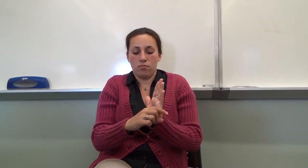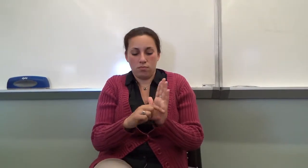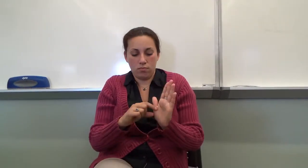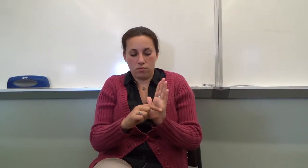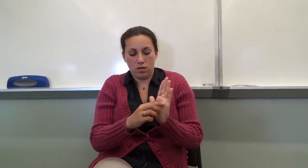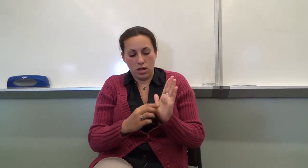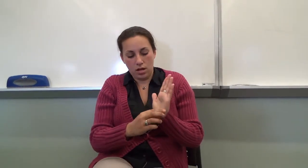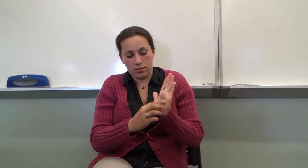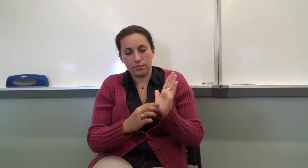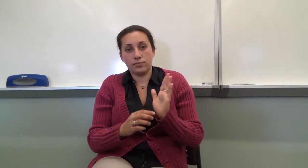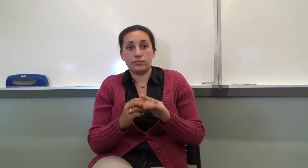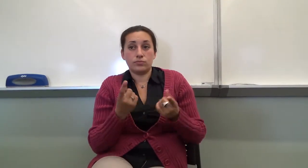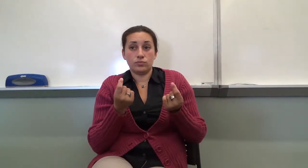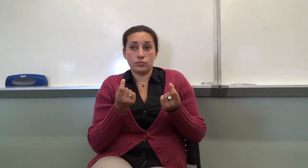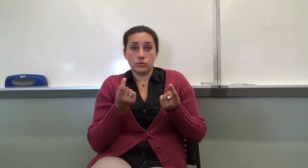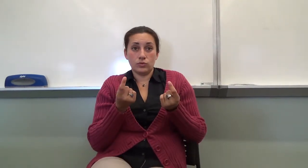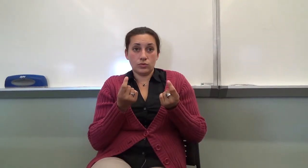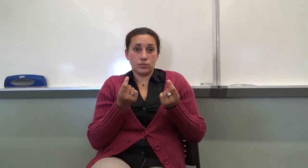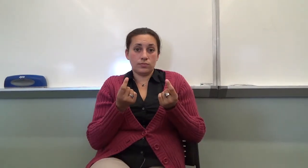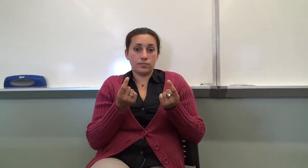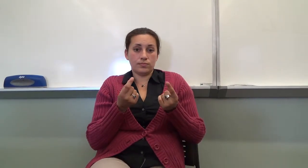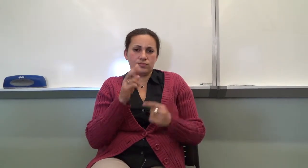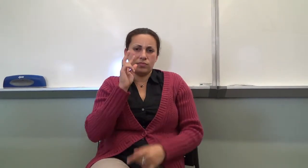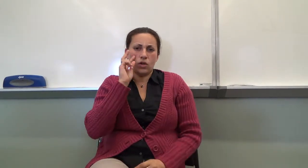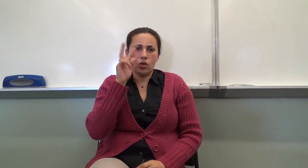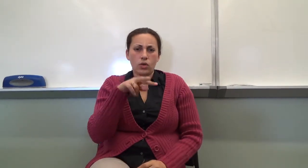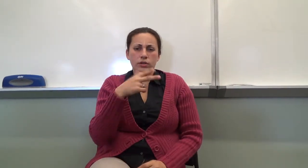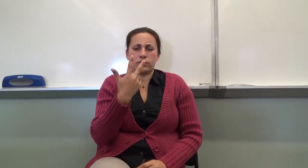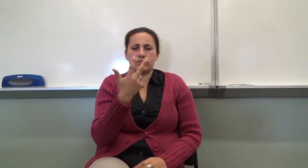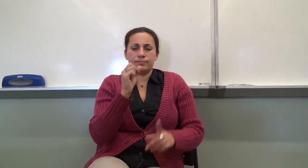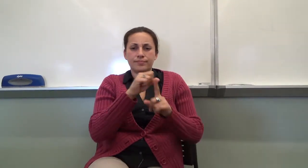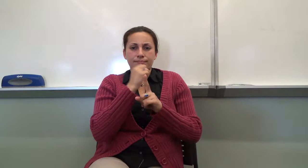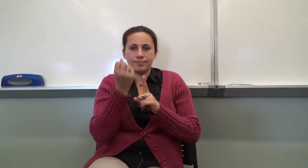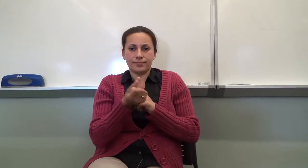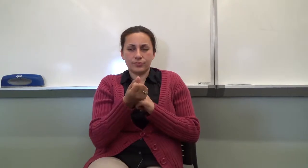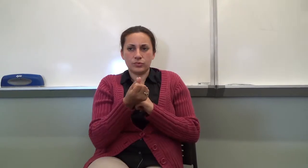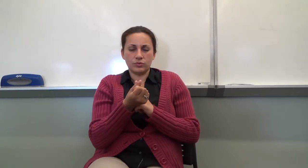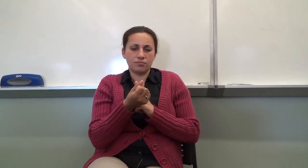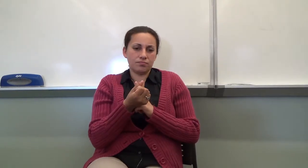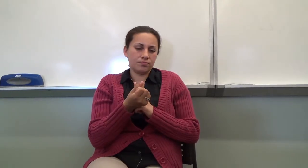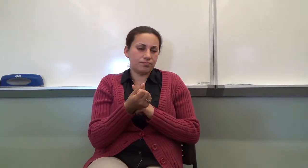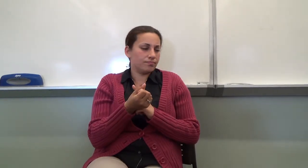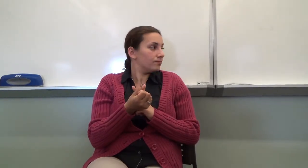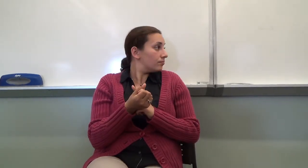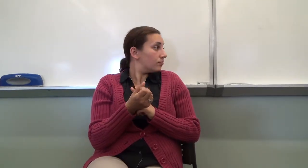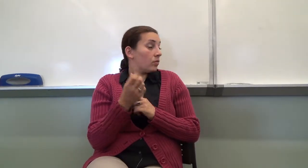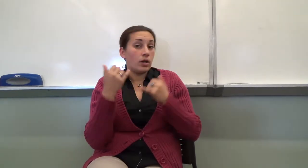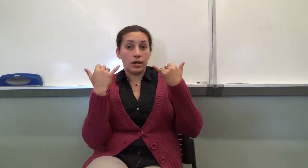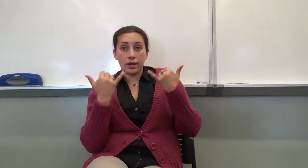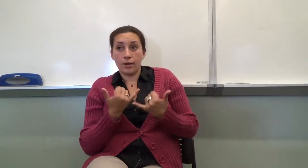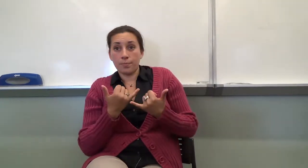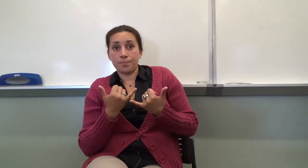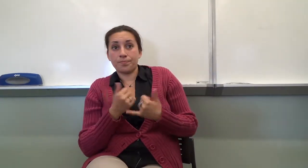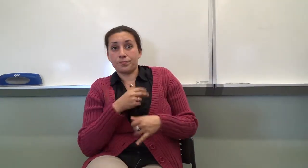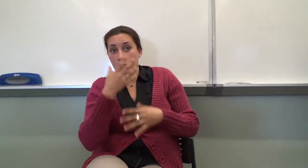So what we're going to do is take a look at all 3 of these situations as time goes on. Right now, the interesting one to us will